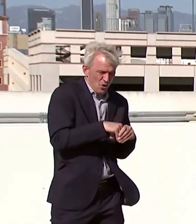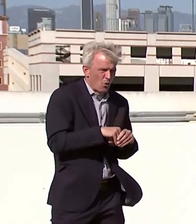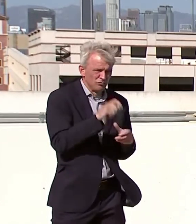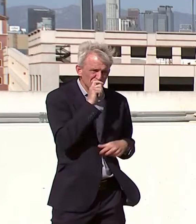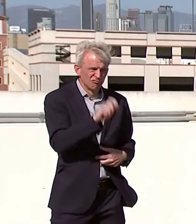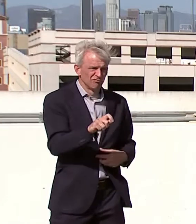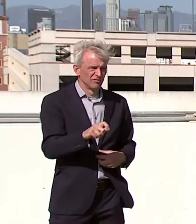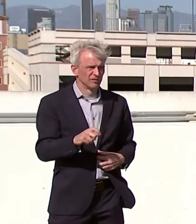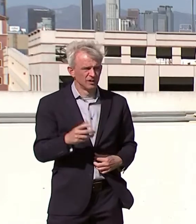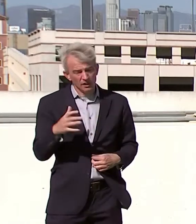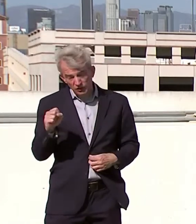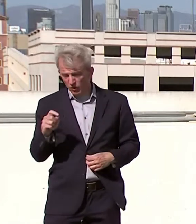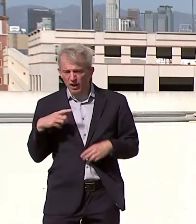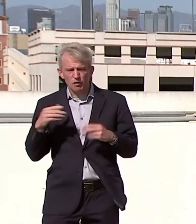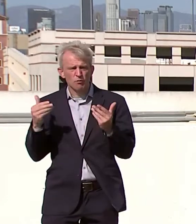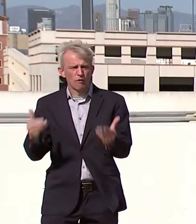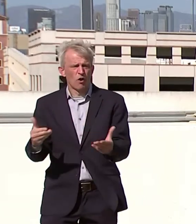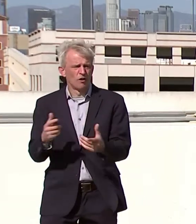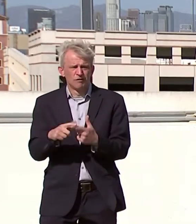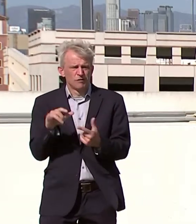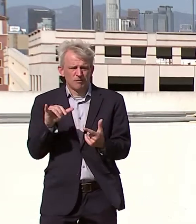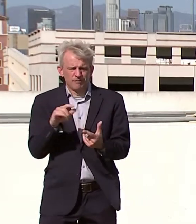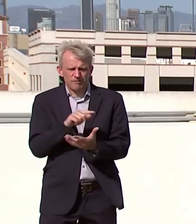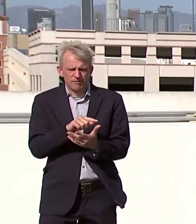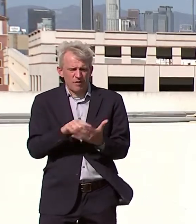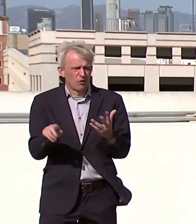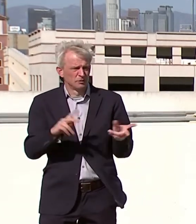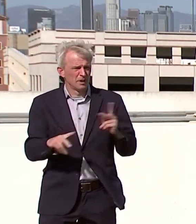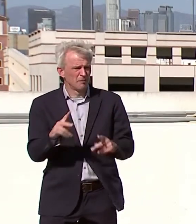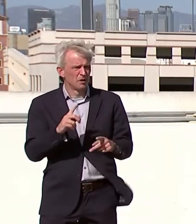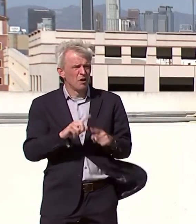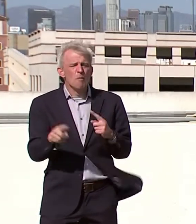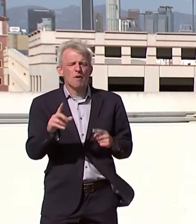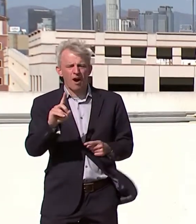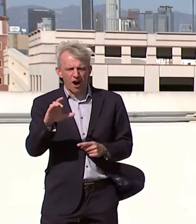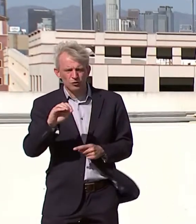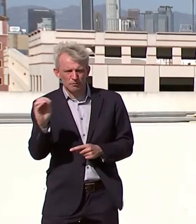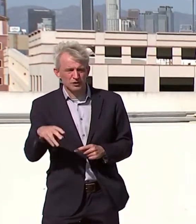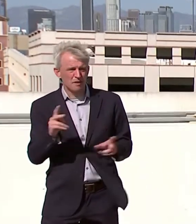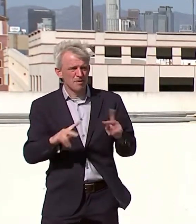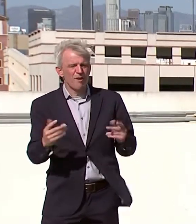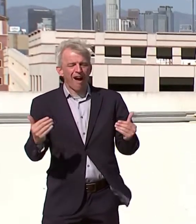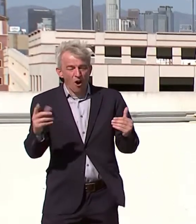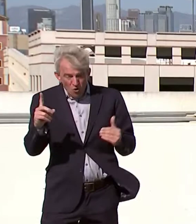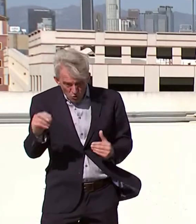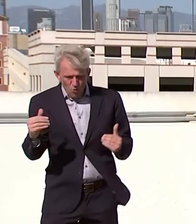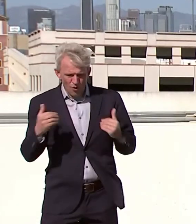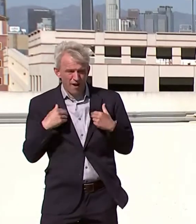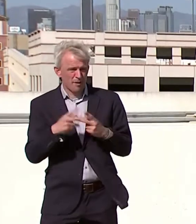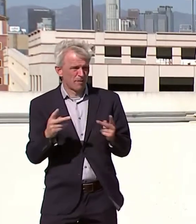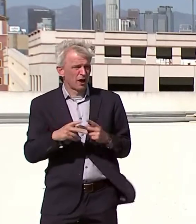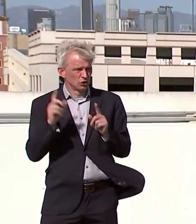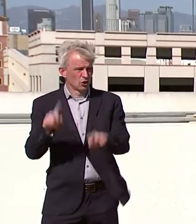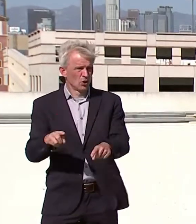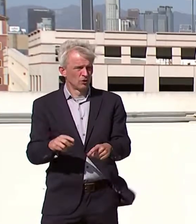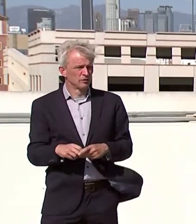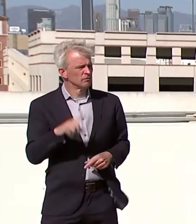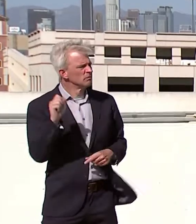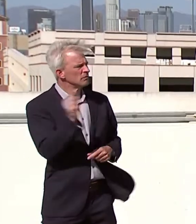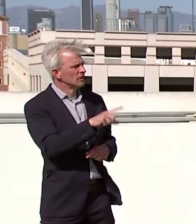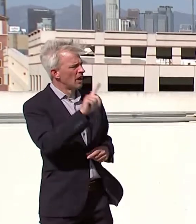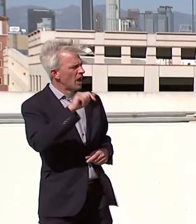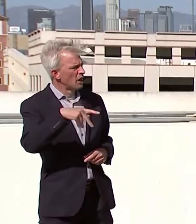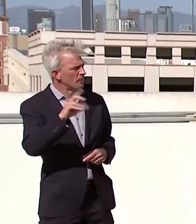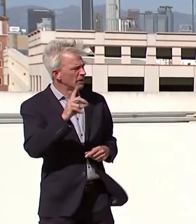have to move on from there. But otherwise, the good news, as I said, is 100% of people have a place to go. Will the LAPD be involved at all